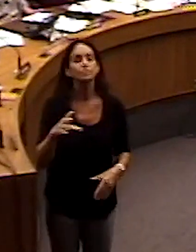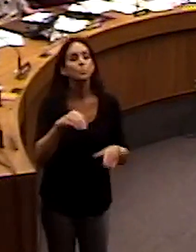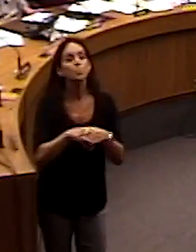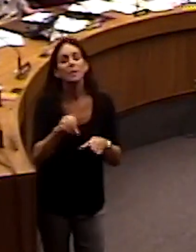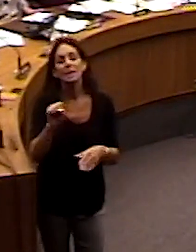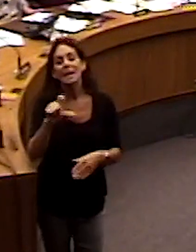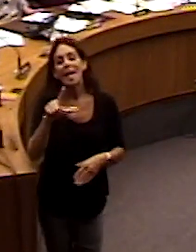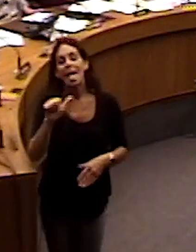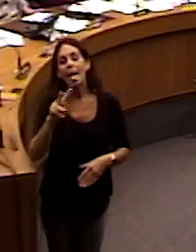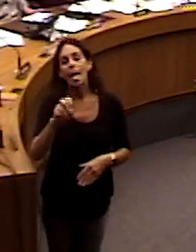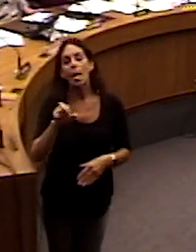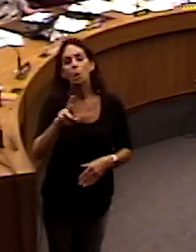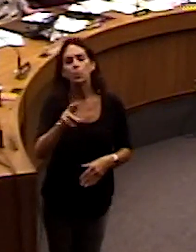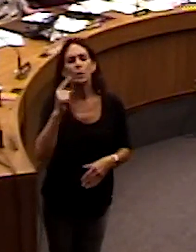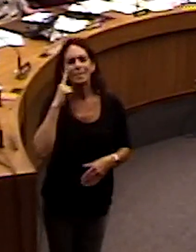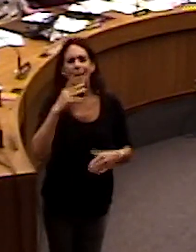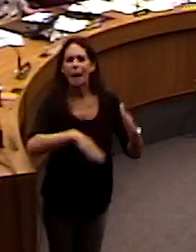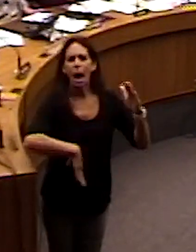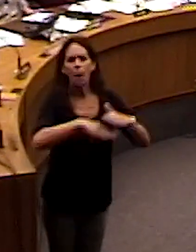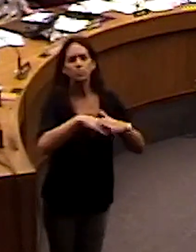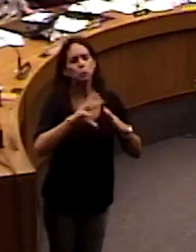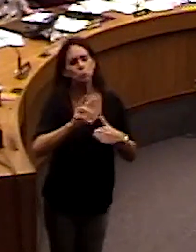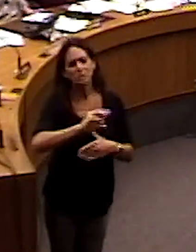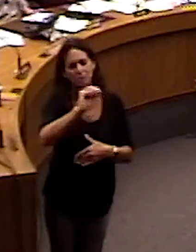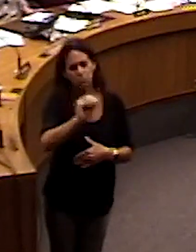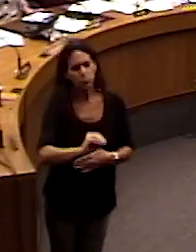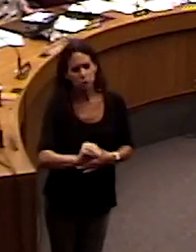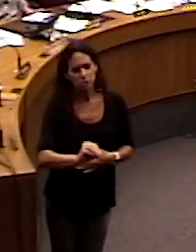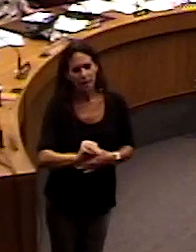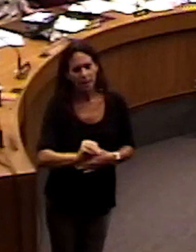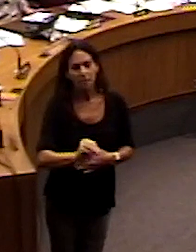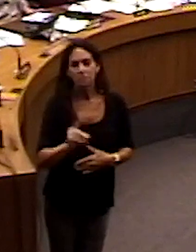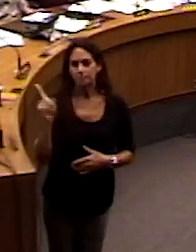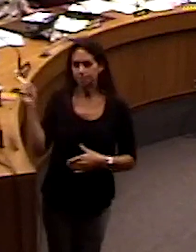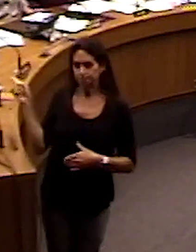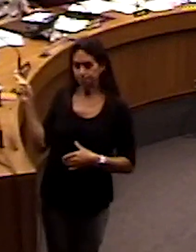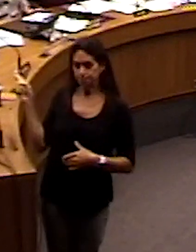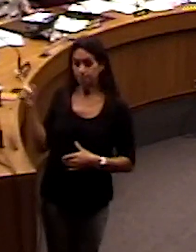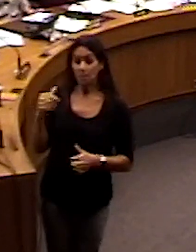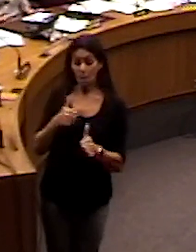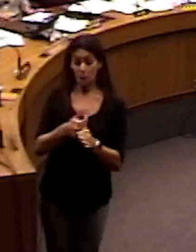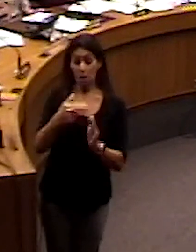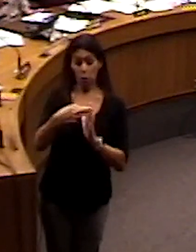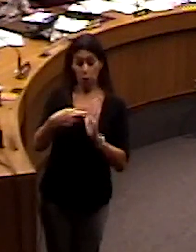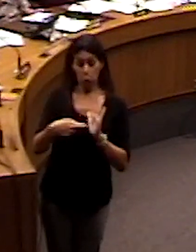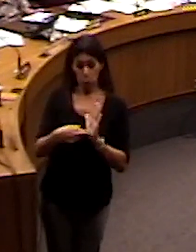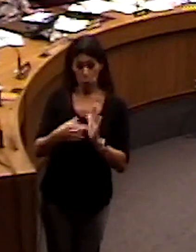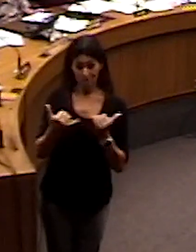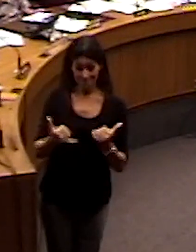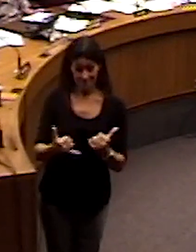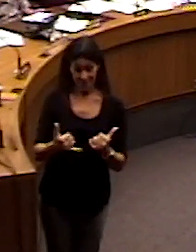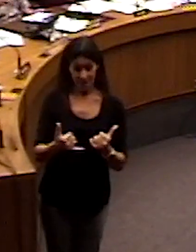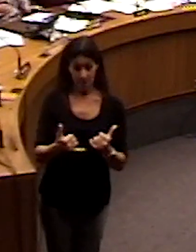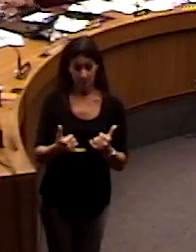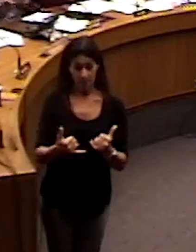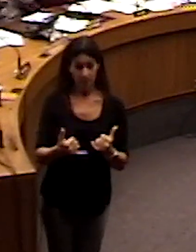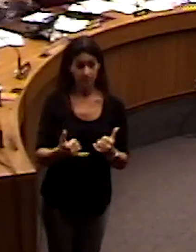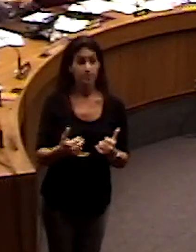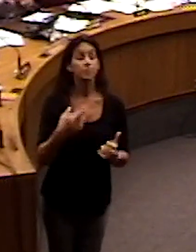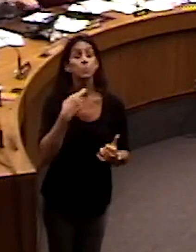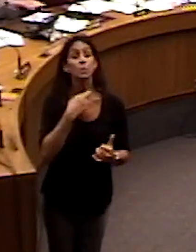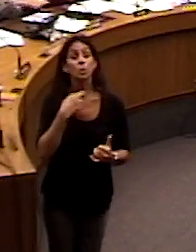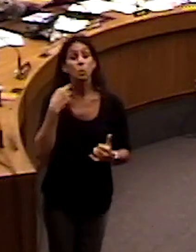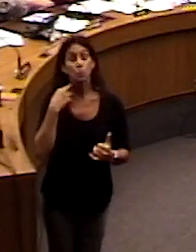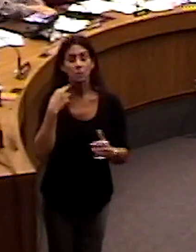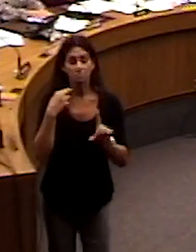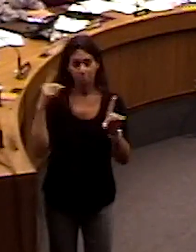cap of, I think they can't go over 6%. Well, according to ordinance now, we have the risk on that.